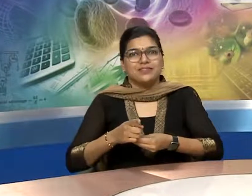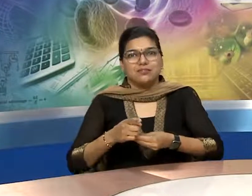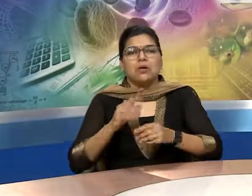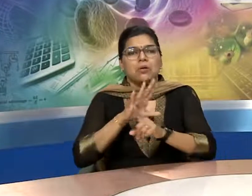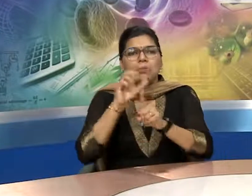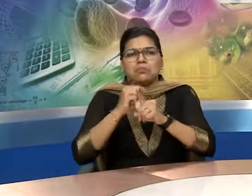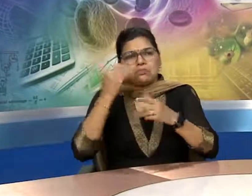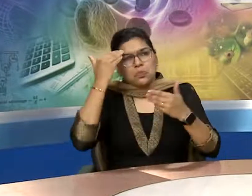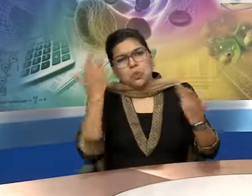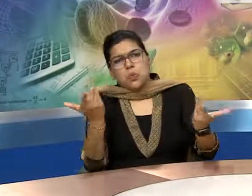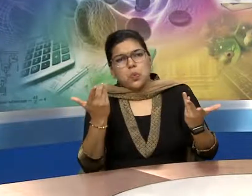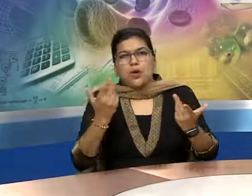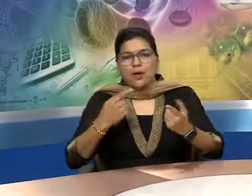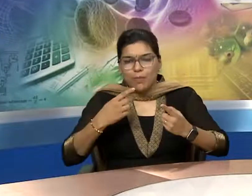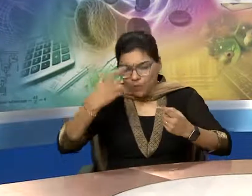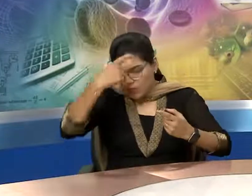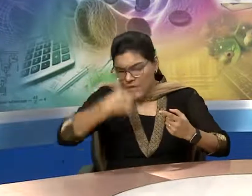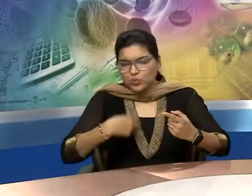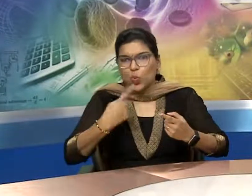So that is why we need library.